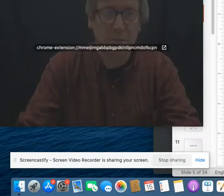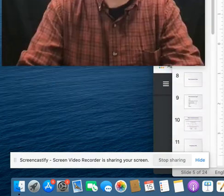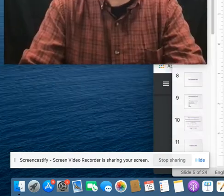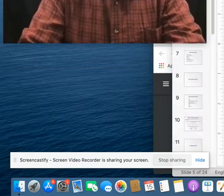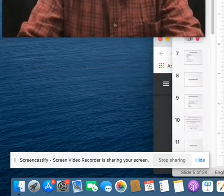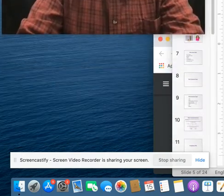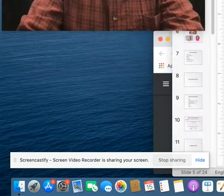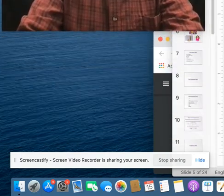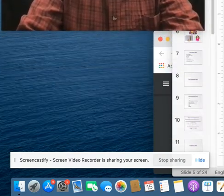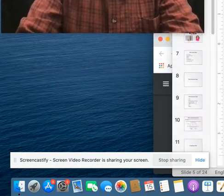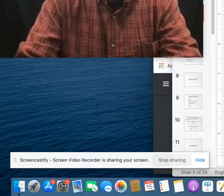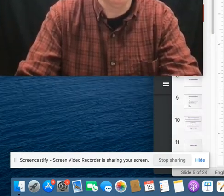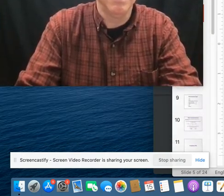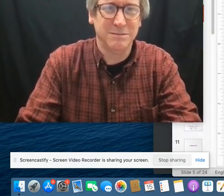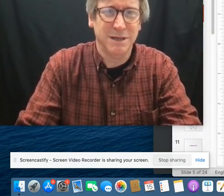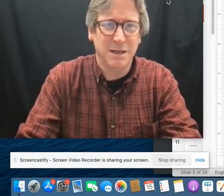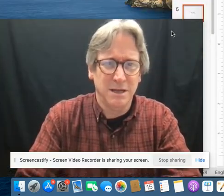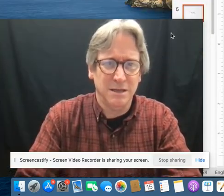yeah.